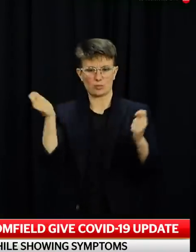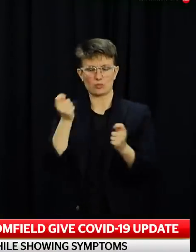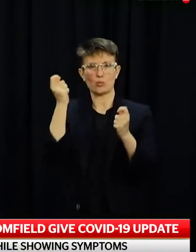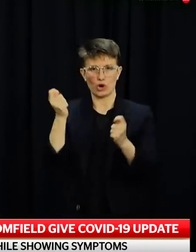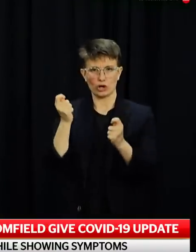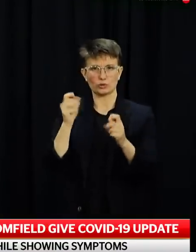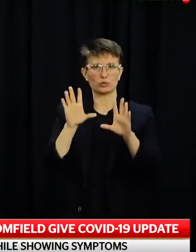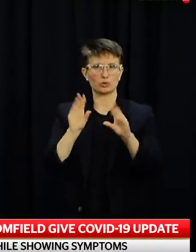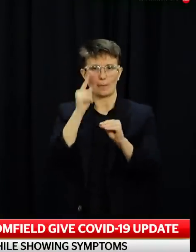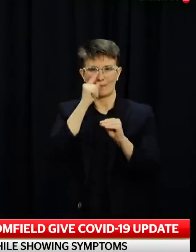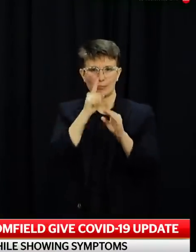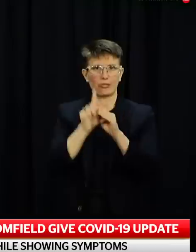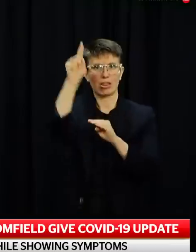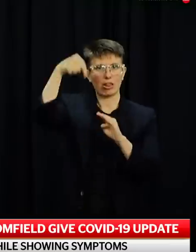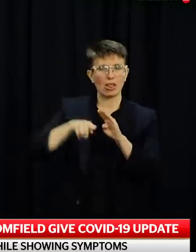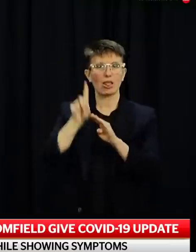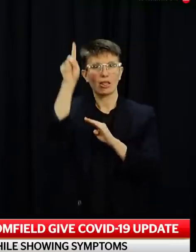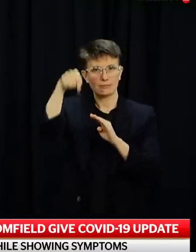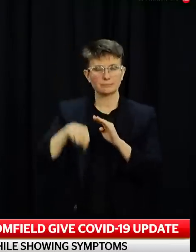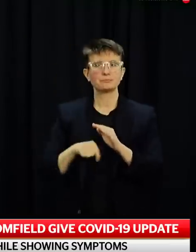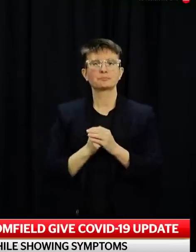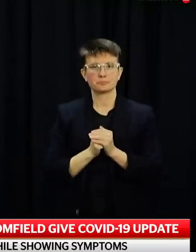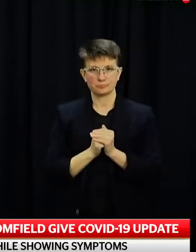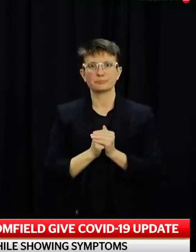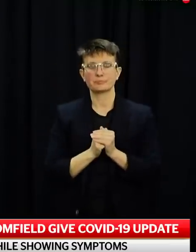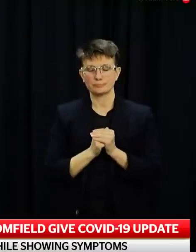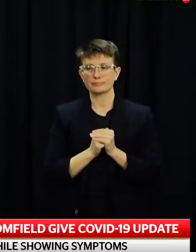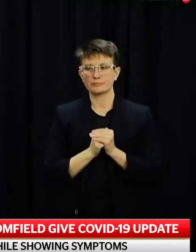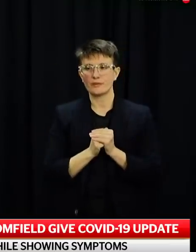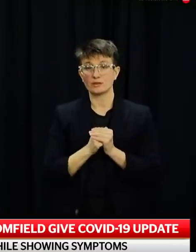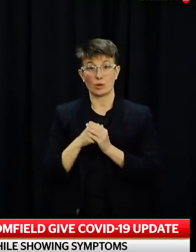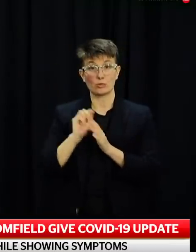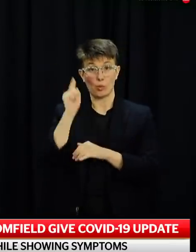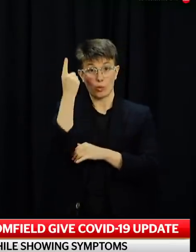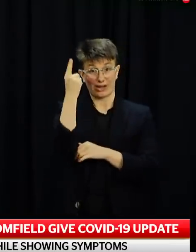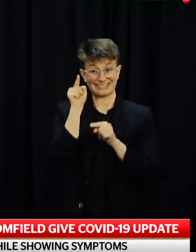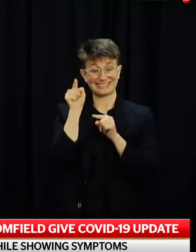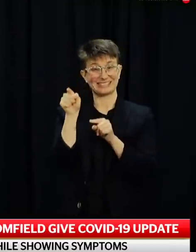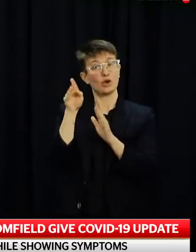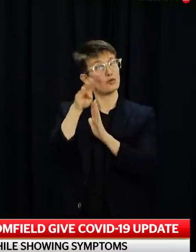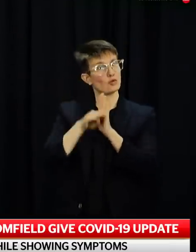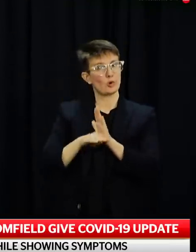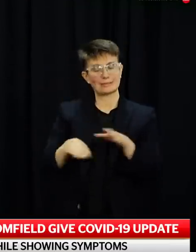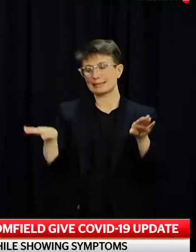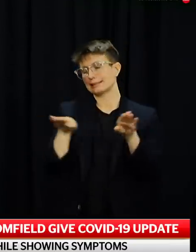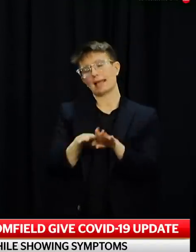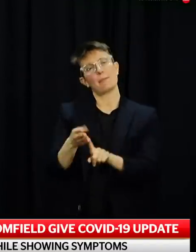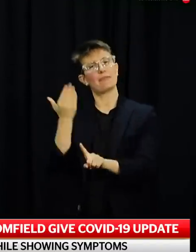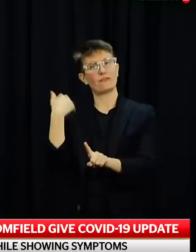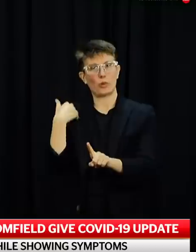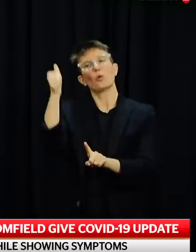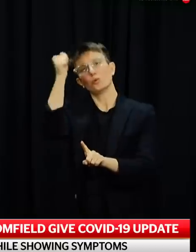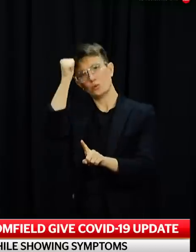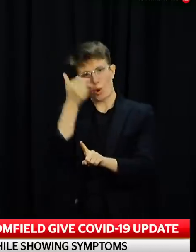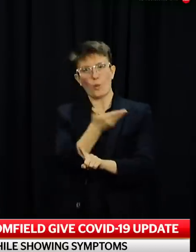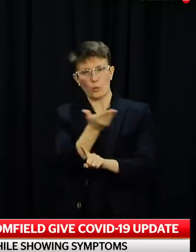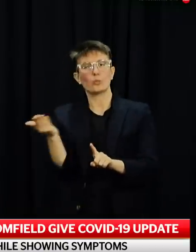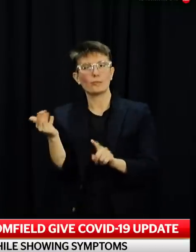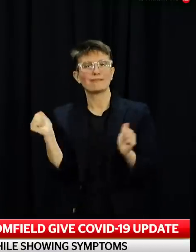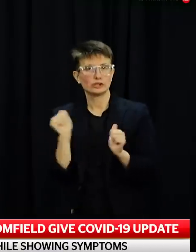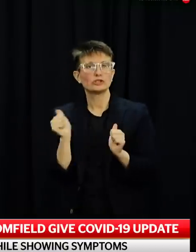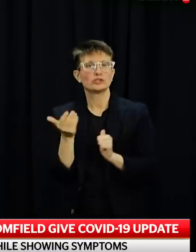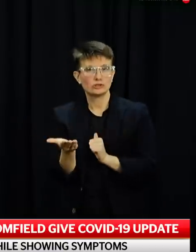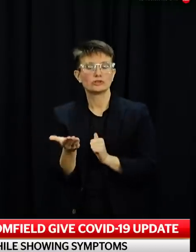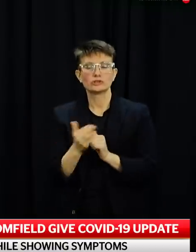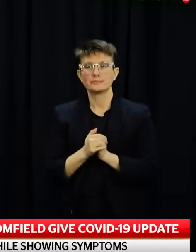finish, a quick recap. For Auckland, the rules are the same as we have all experienced before. Jump online if you have any